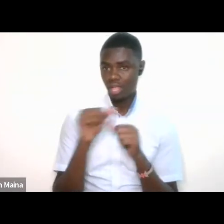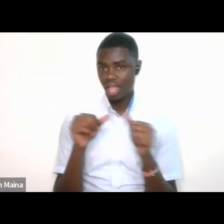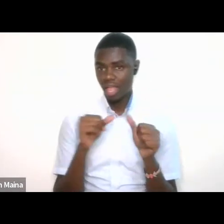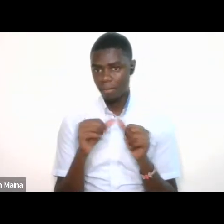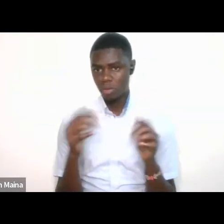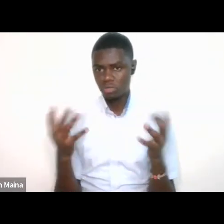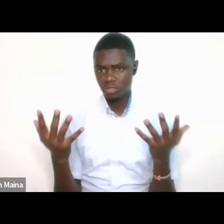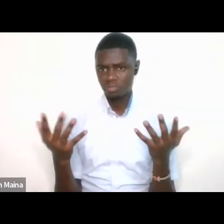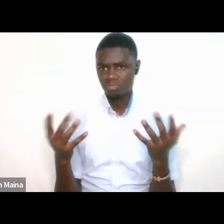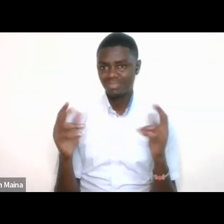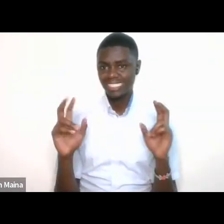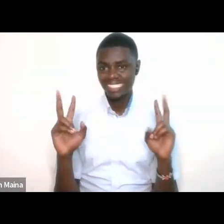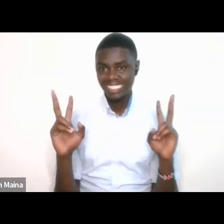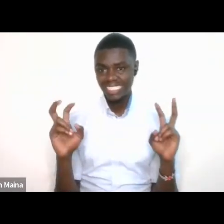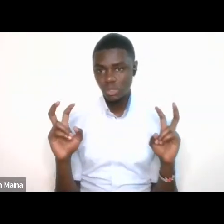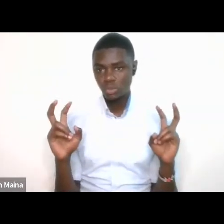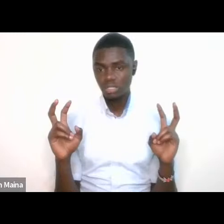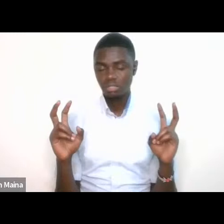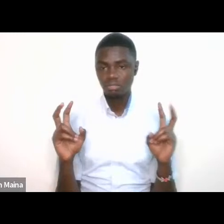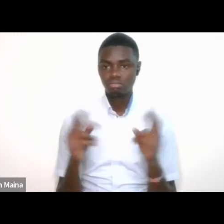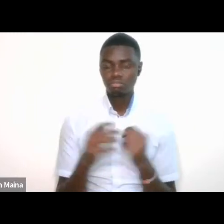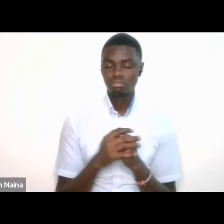the issue of